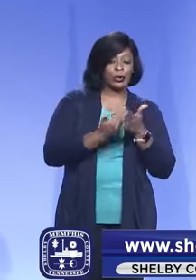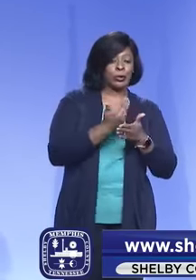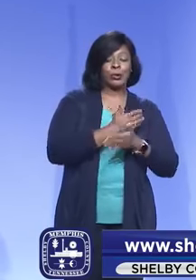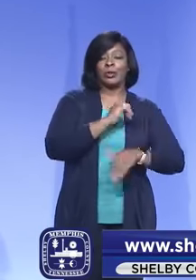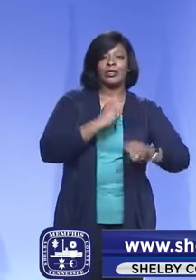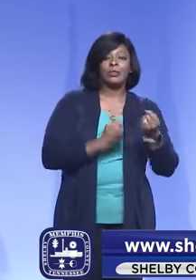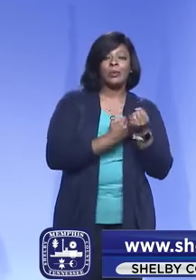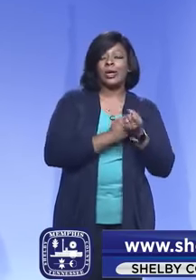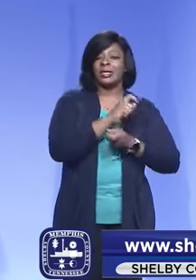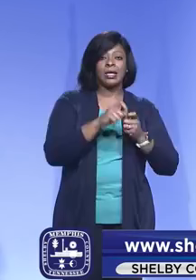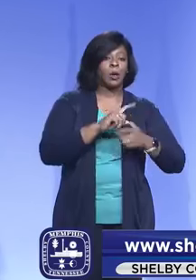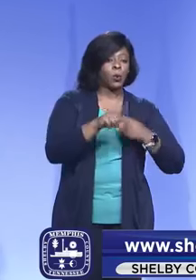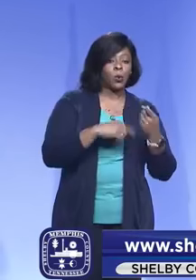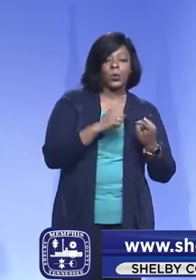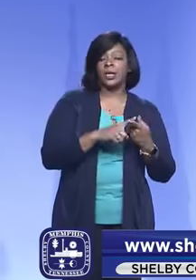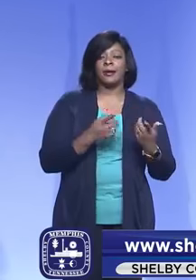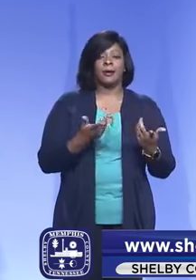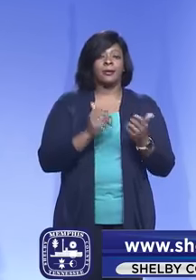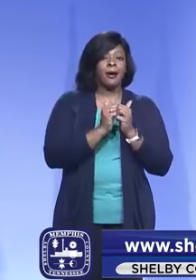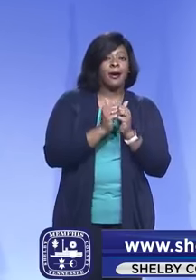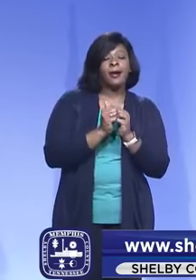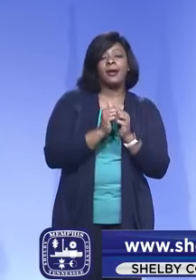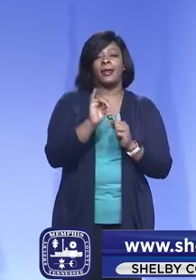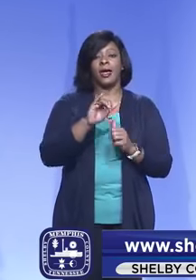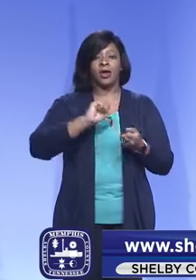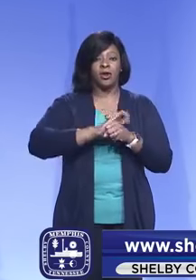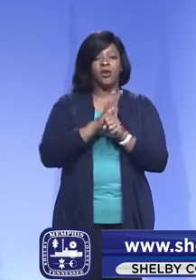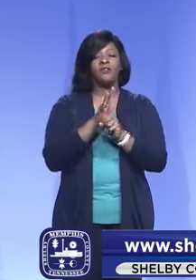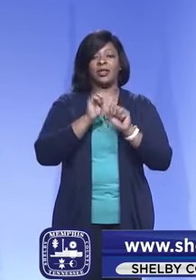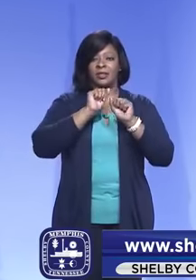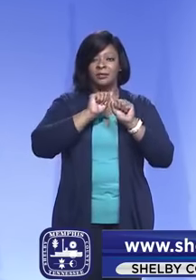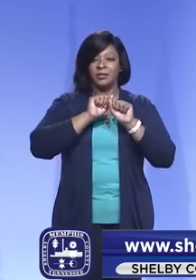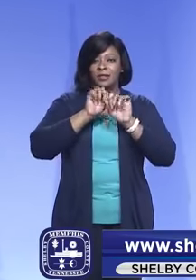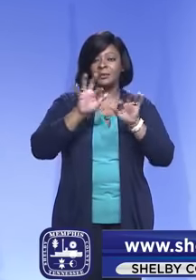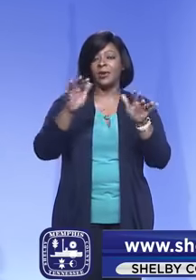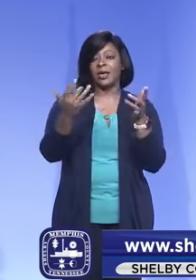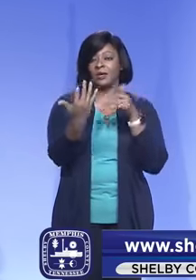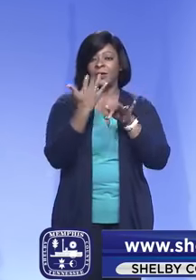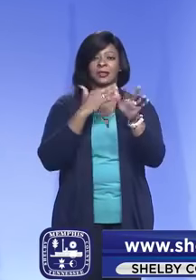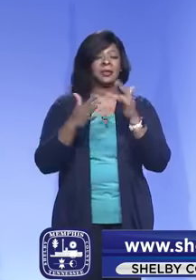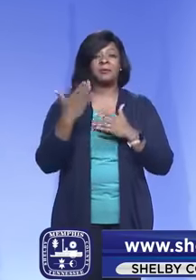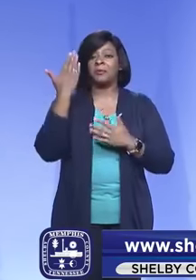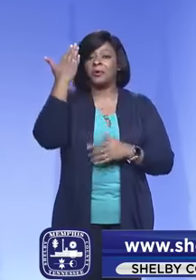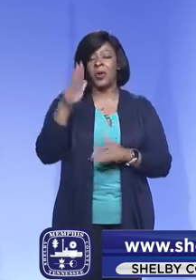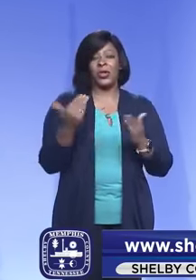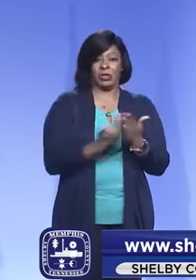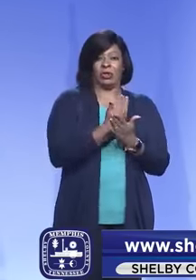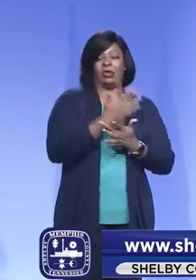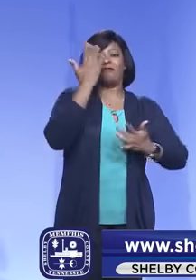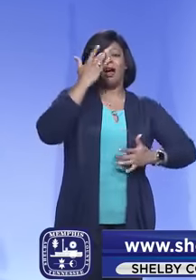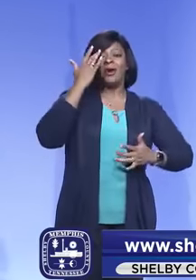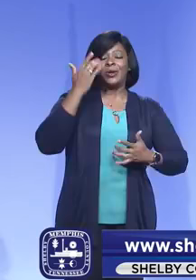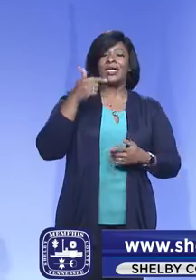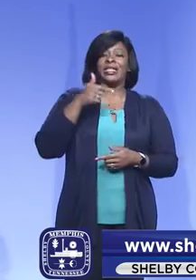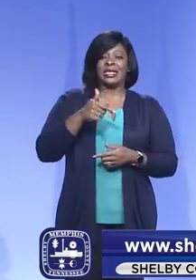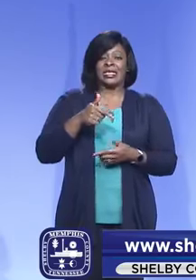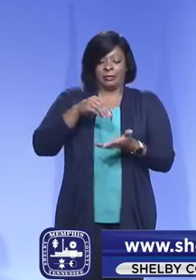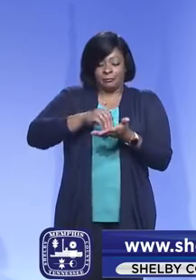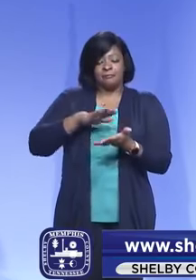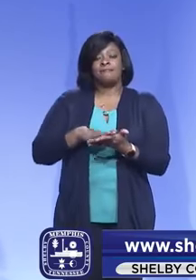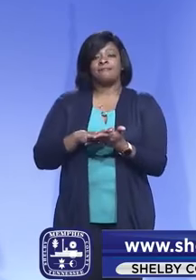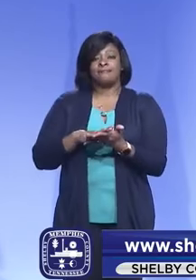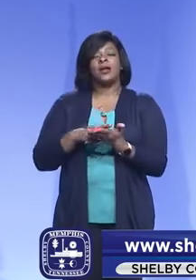supported exactly when and how likely COVID was going to be transmitted. So this just really puts in writing